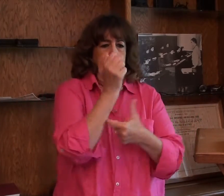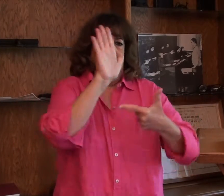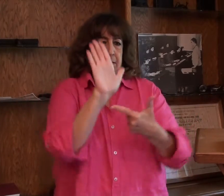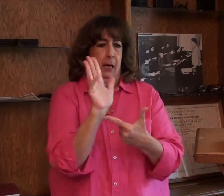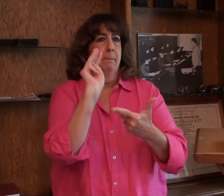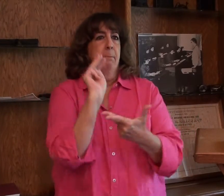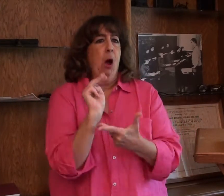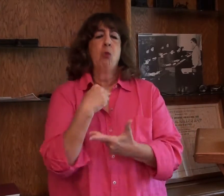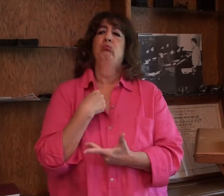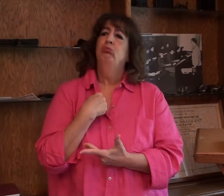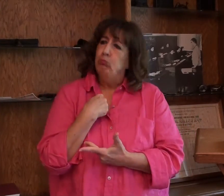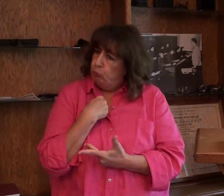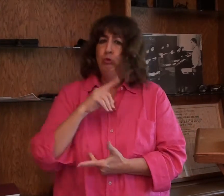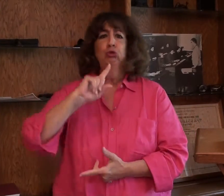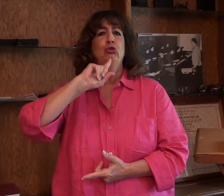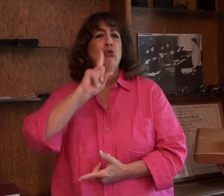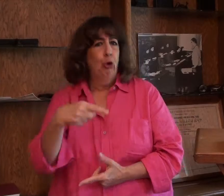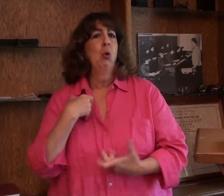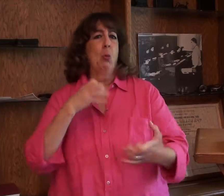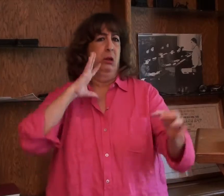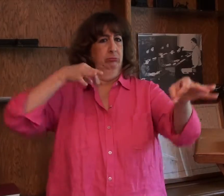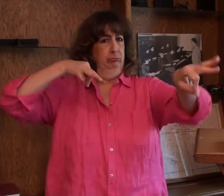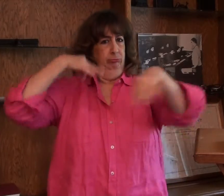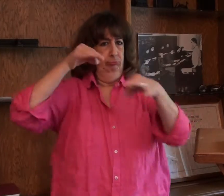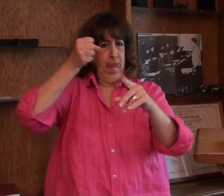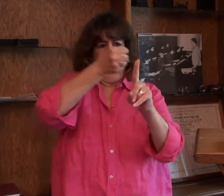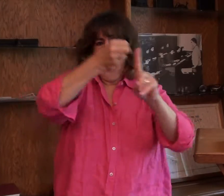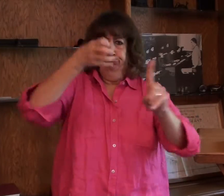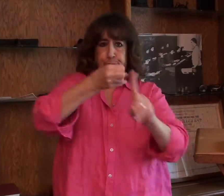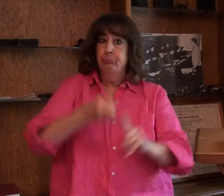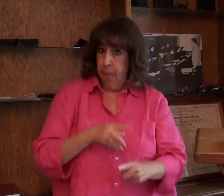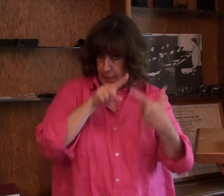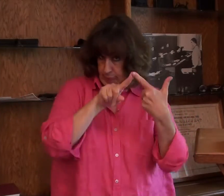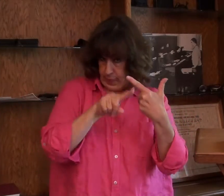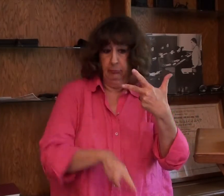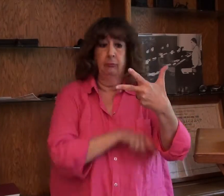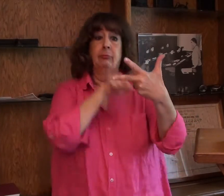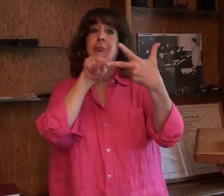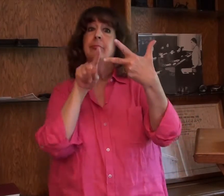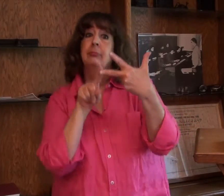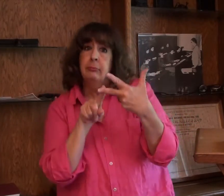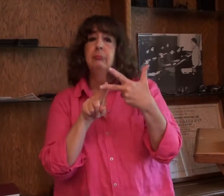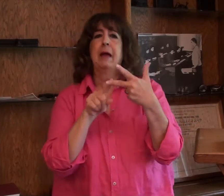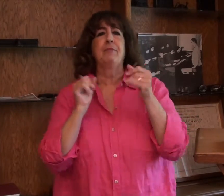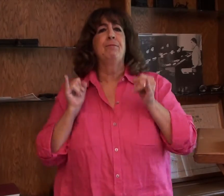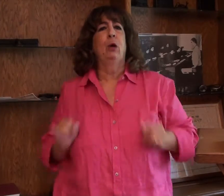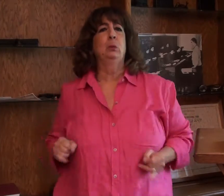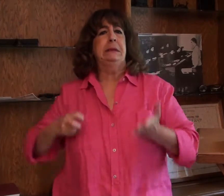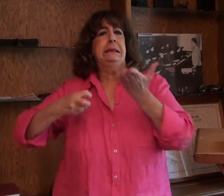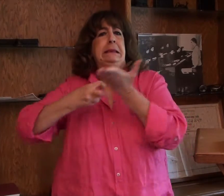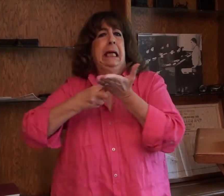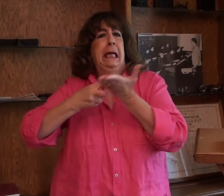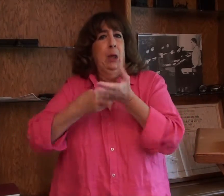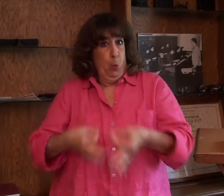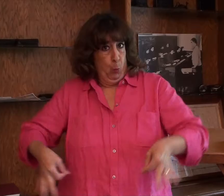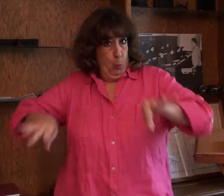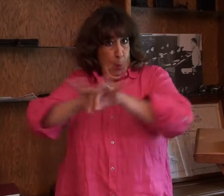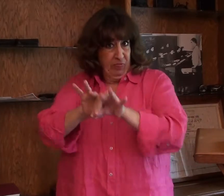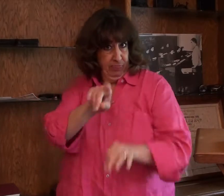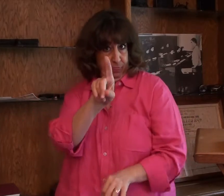on Saturday, Sunday, and Monday. So I think I'm going to elaborate a little bit on those 3 things. And people are wondering